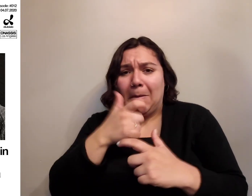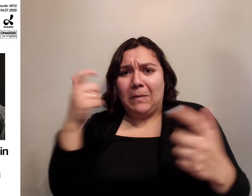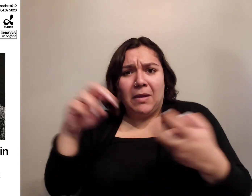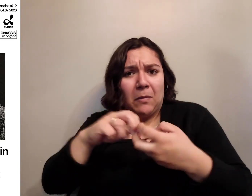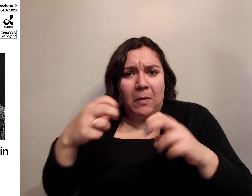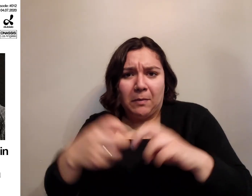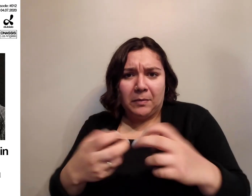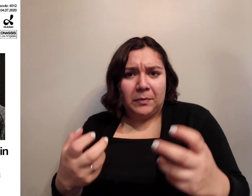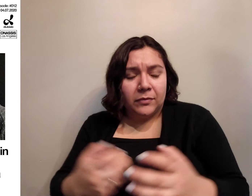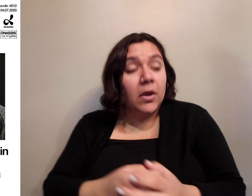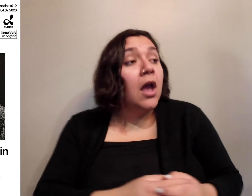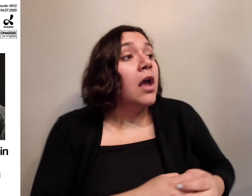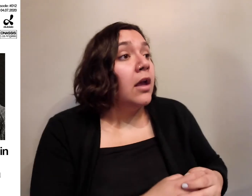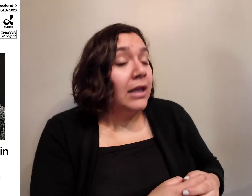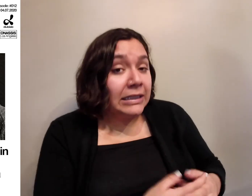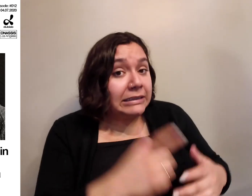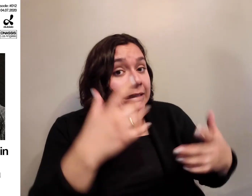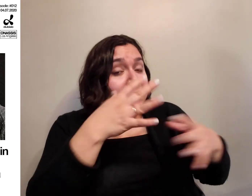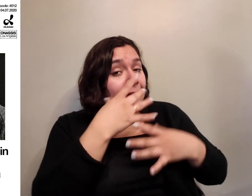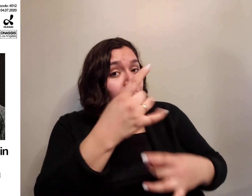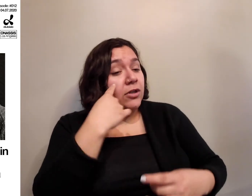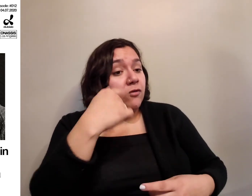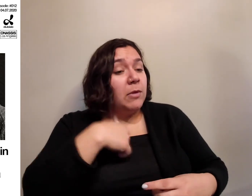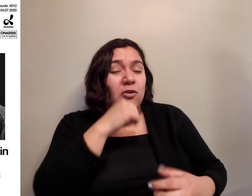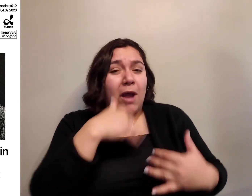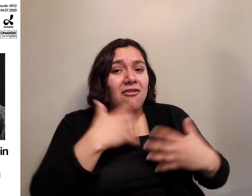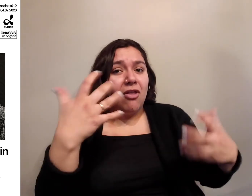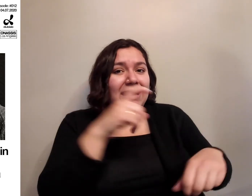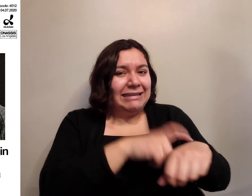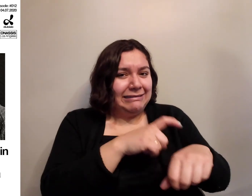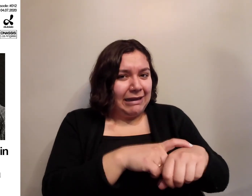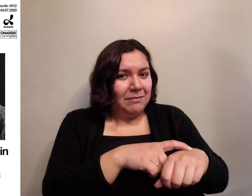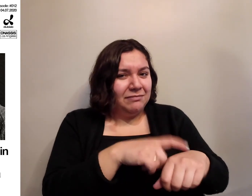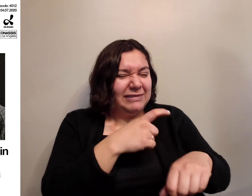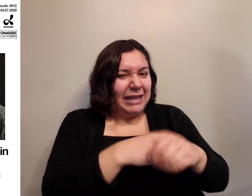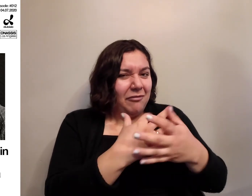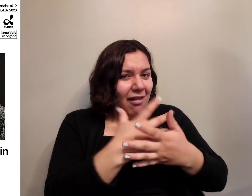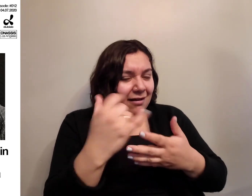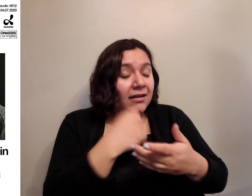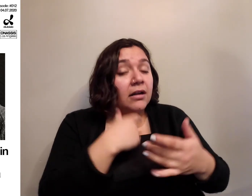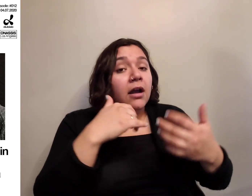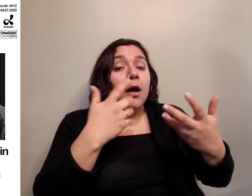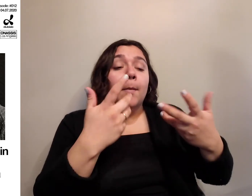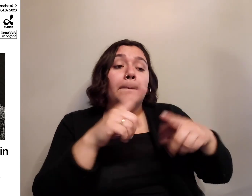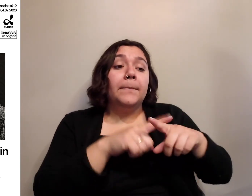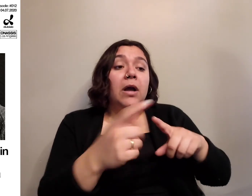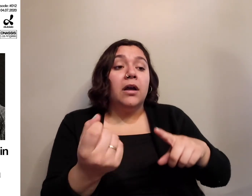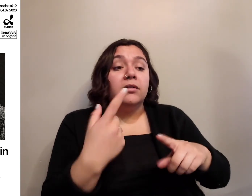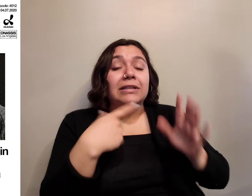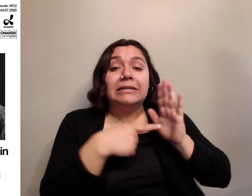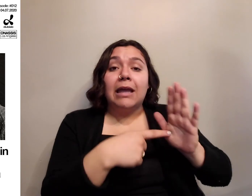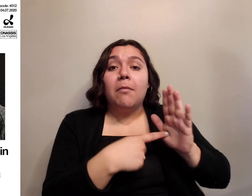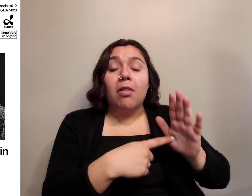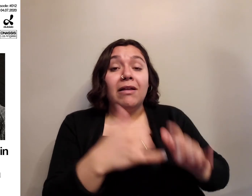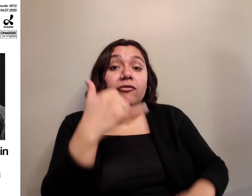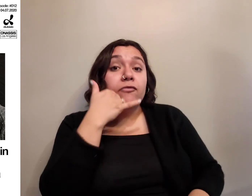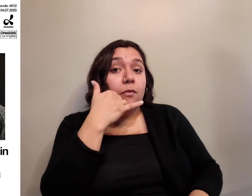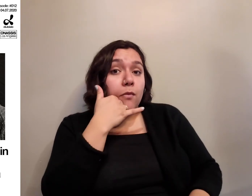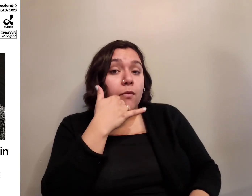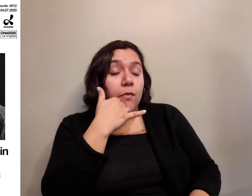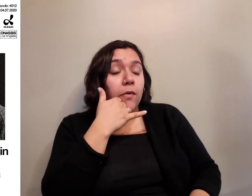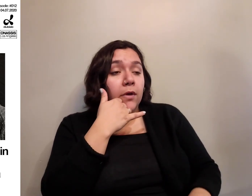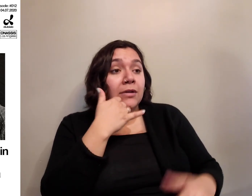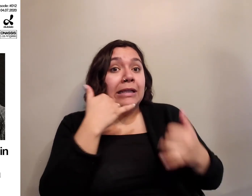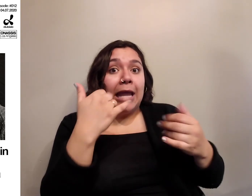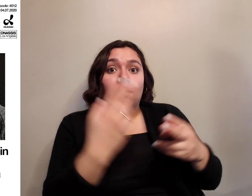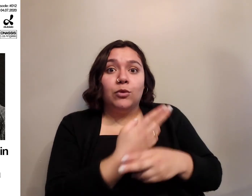problem. And it's interesting to me, though we don't have much time to talk about it now, how, for instance, the telephone, which we're